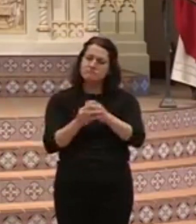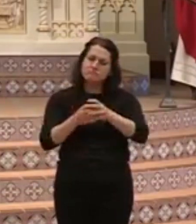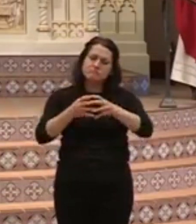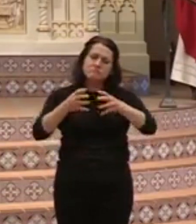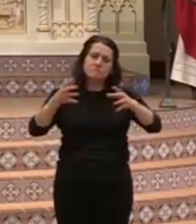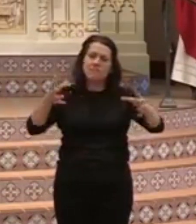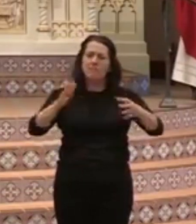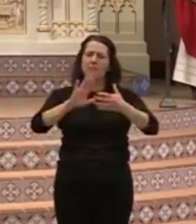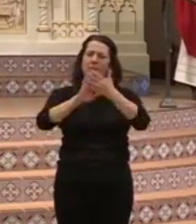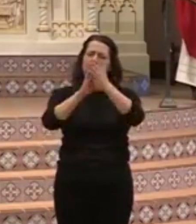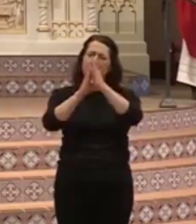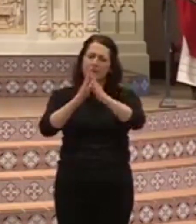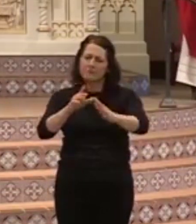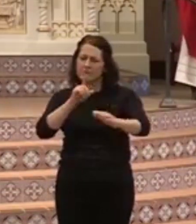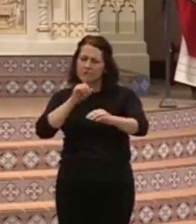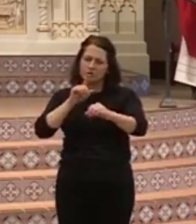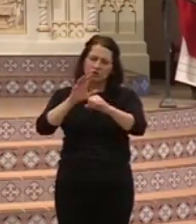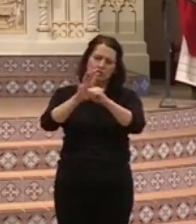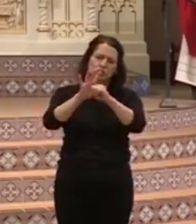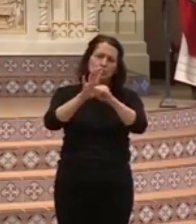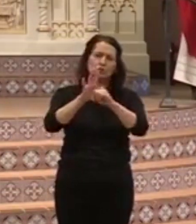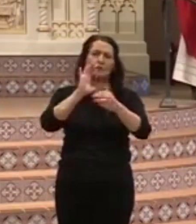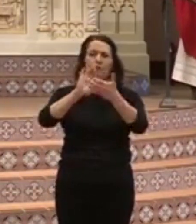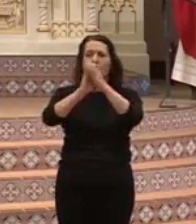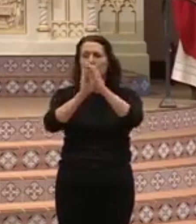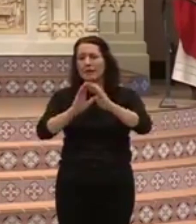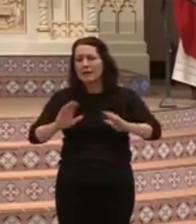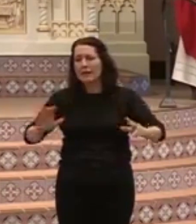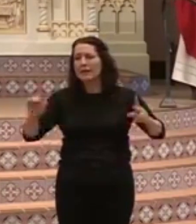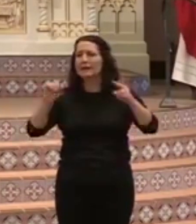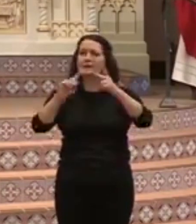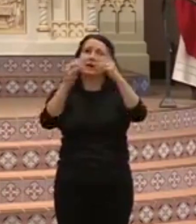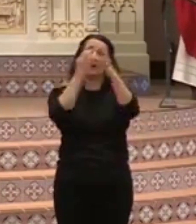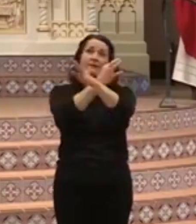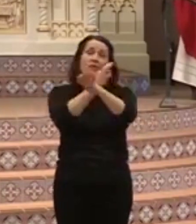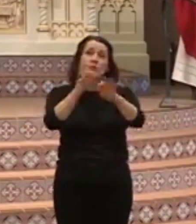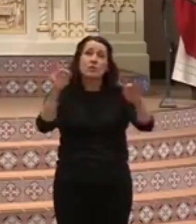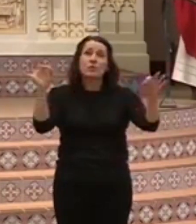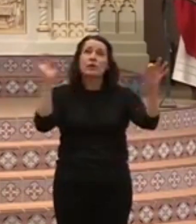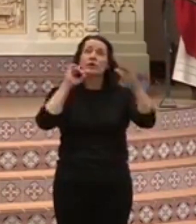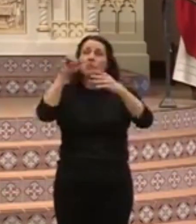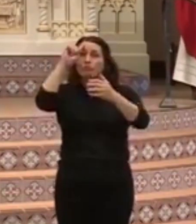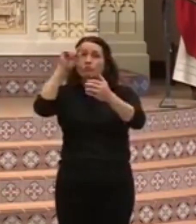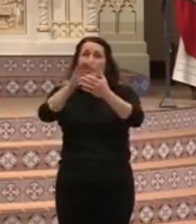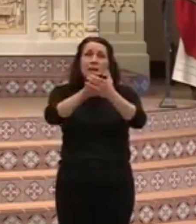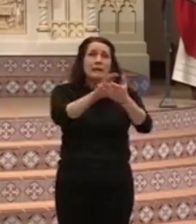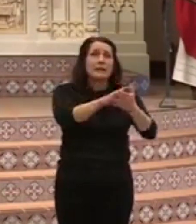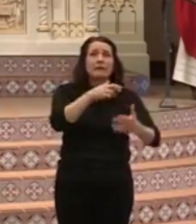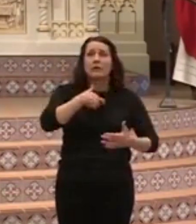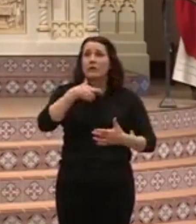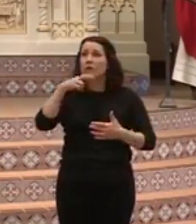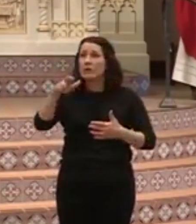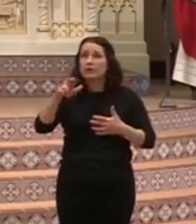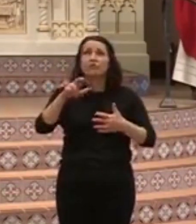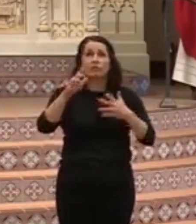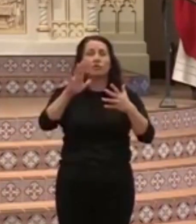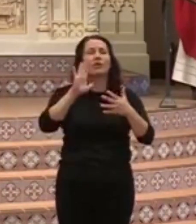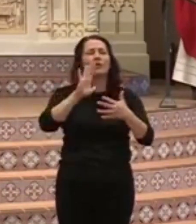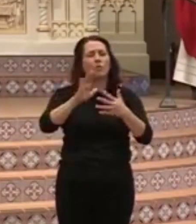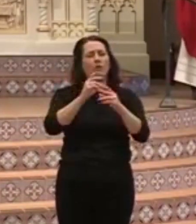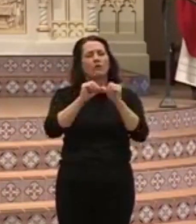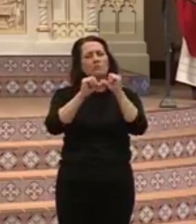of peace, and freedom of religion may through your gift be made